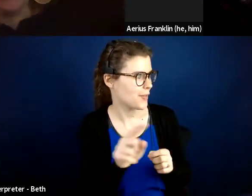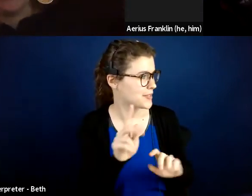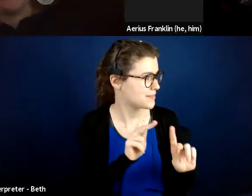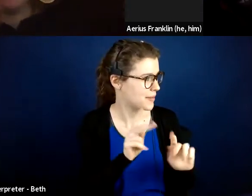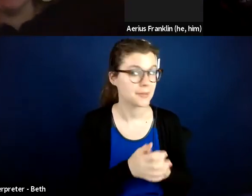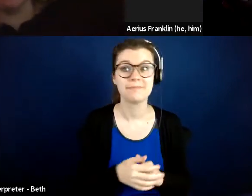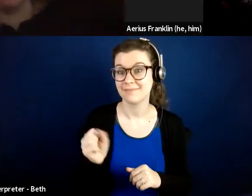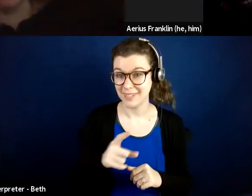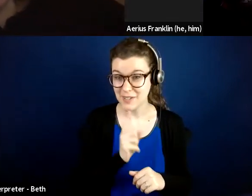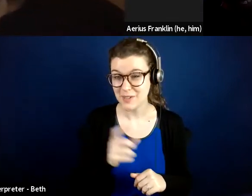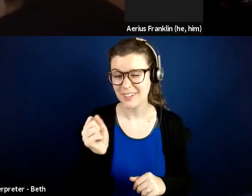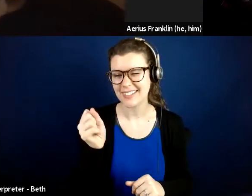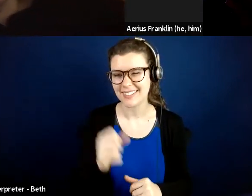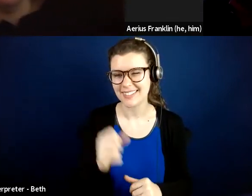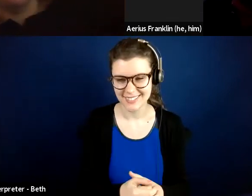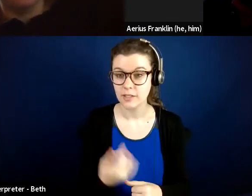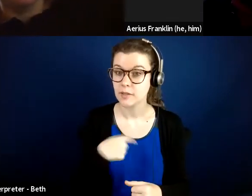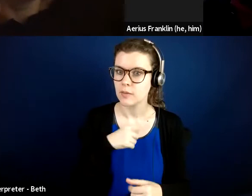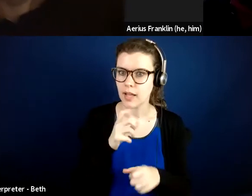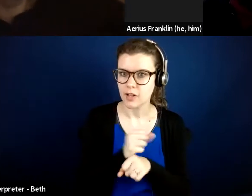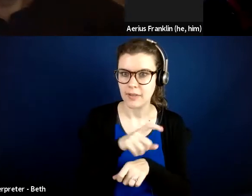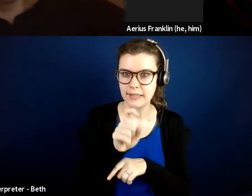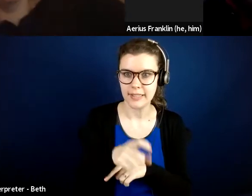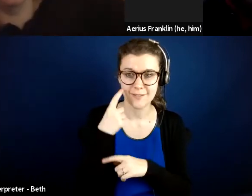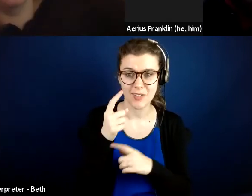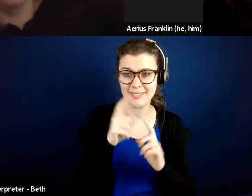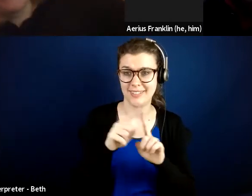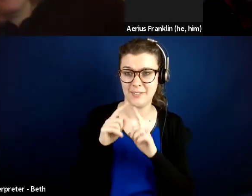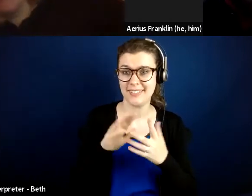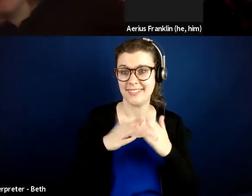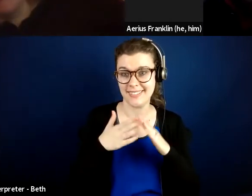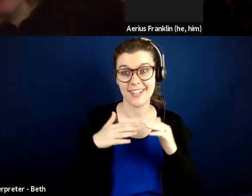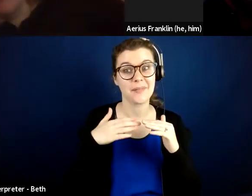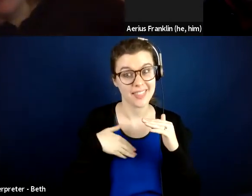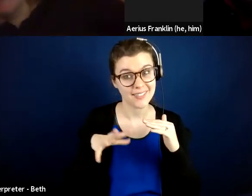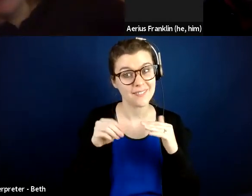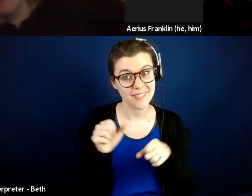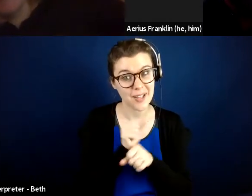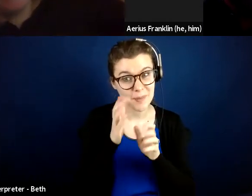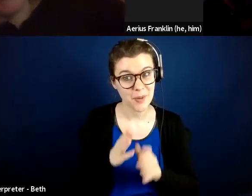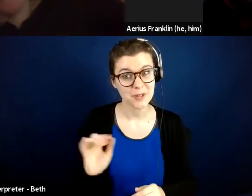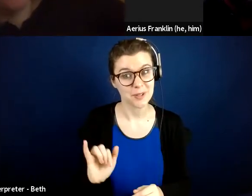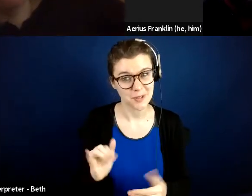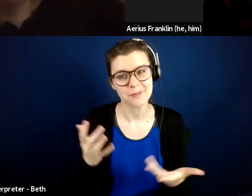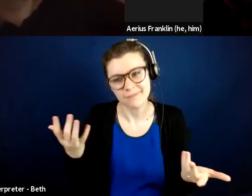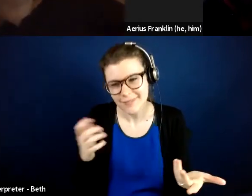we do. We actually need them for municipalities of less than 50 employees, but we don't always have them.